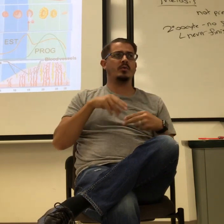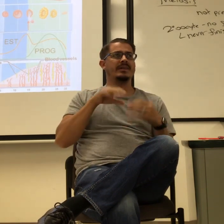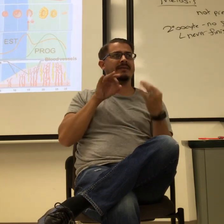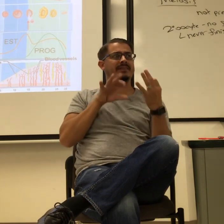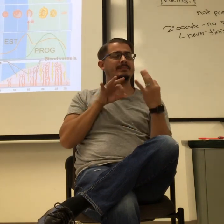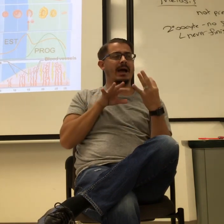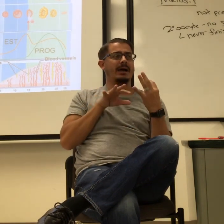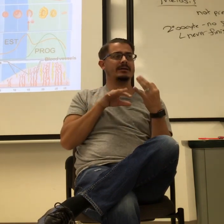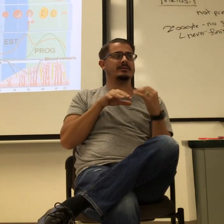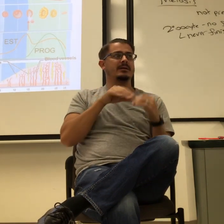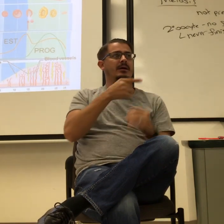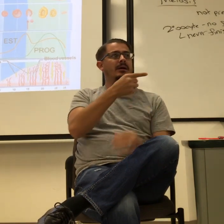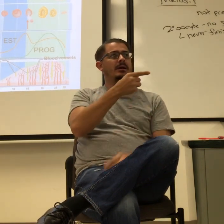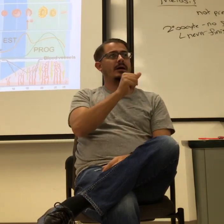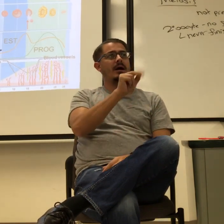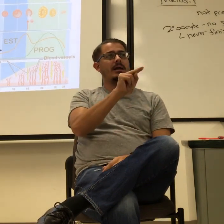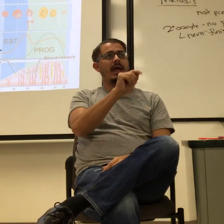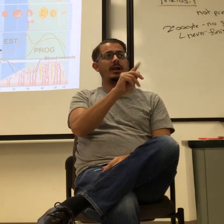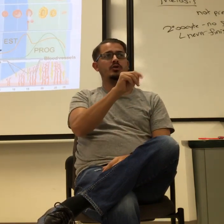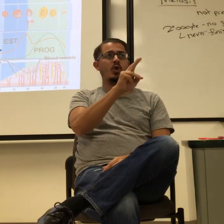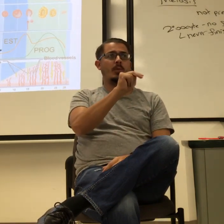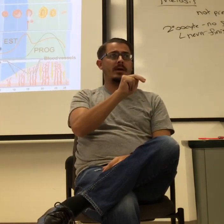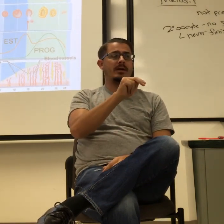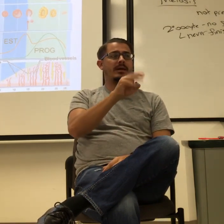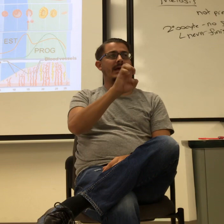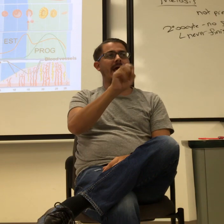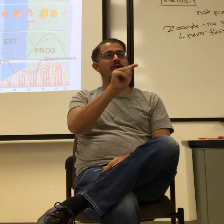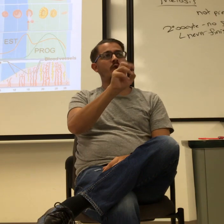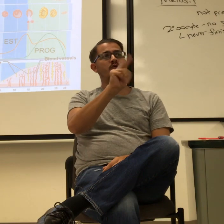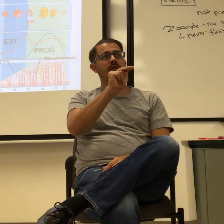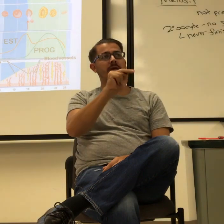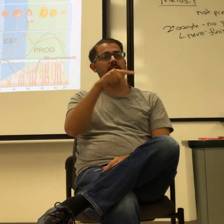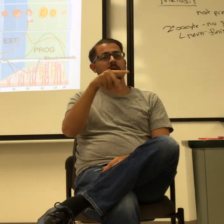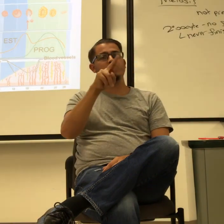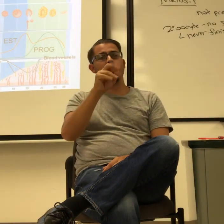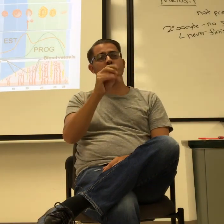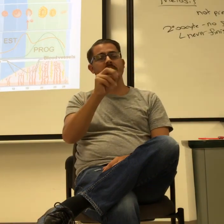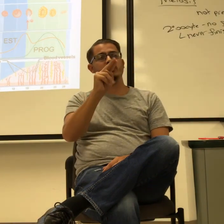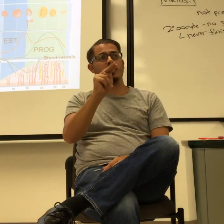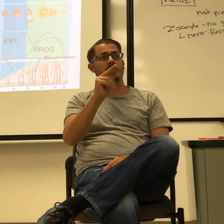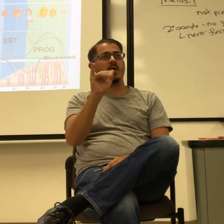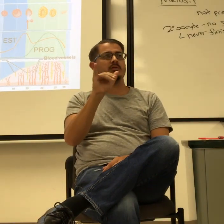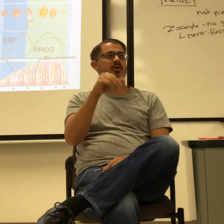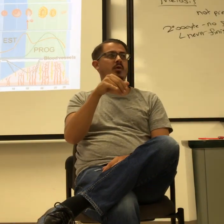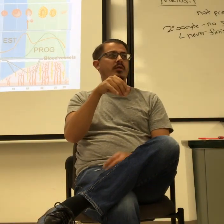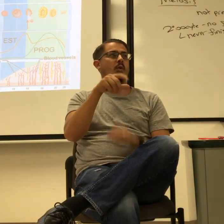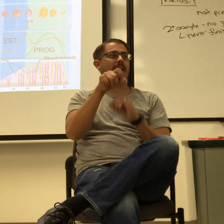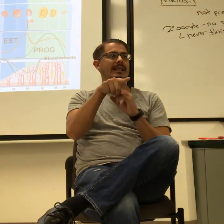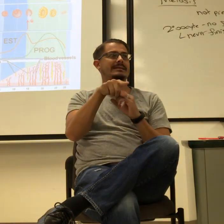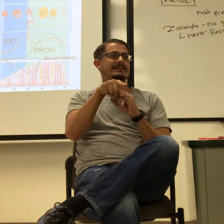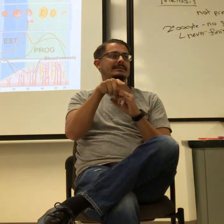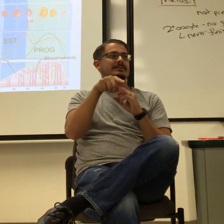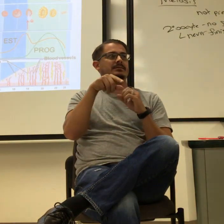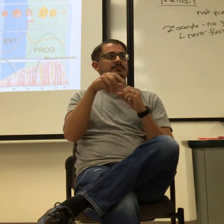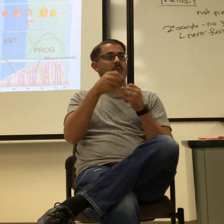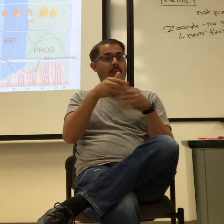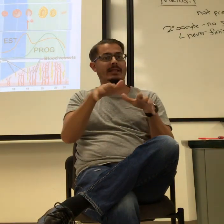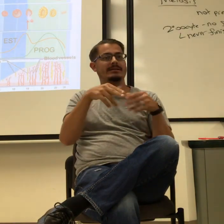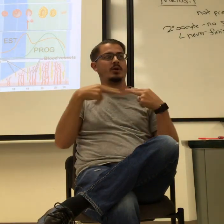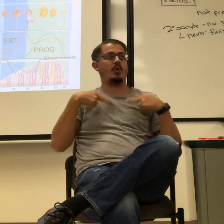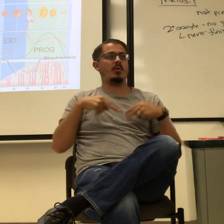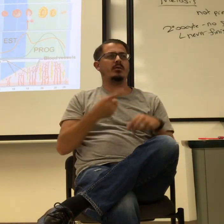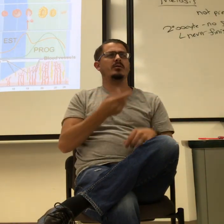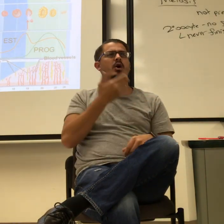feedbacks. The gonadotropins, estrogen, progesterone, and also gonadotropin releasing hormone. So a good way to categorize this information,